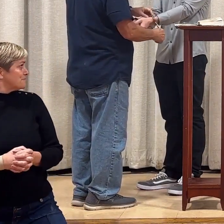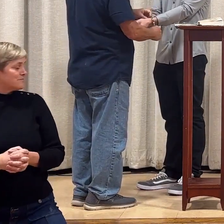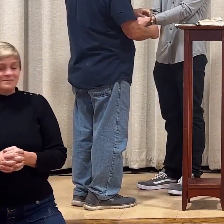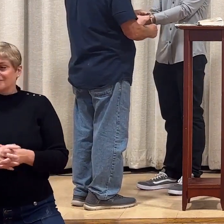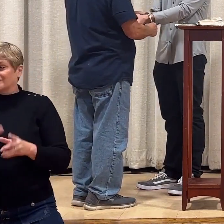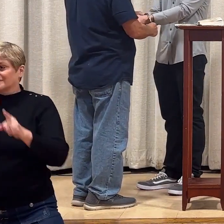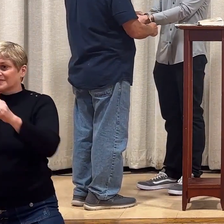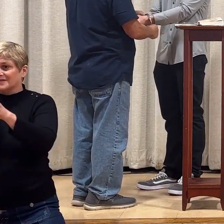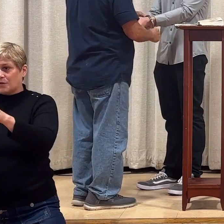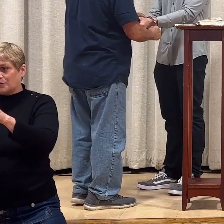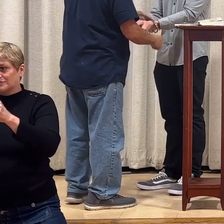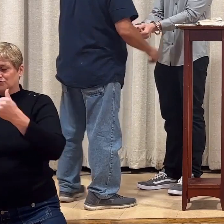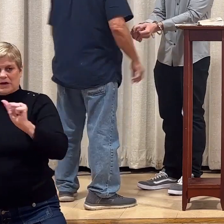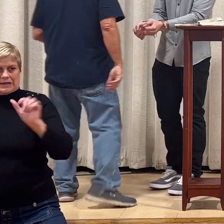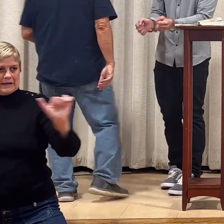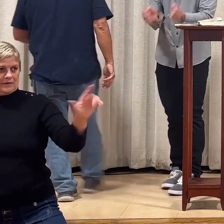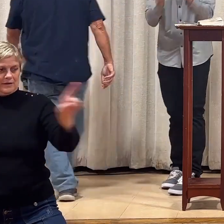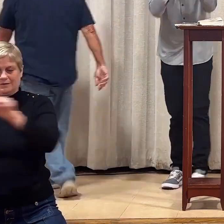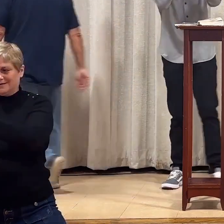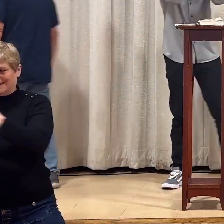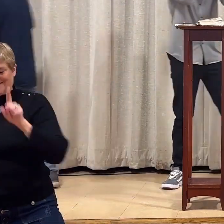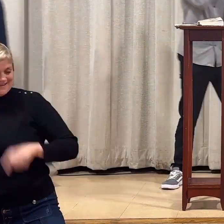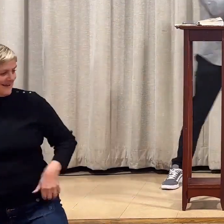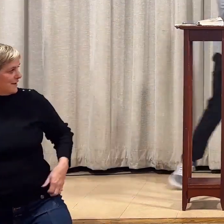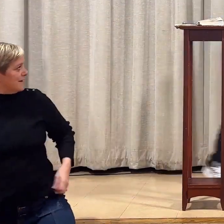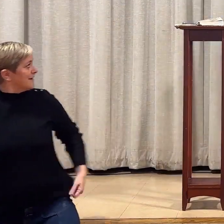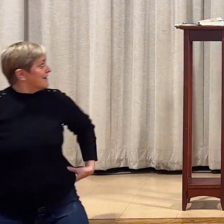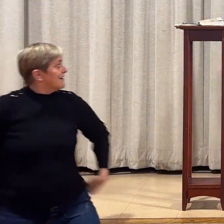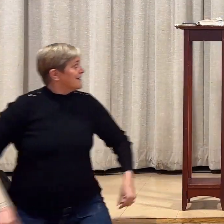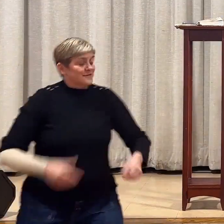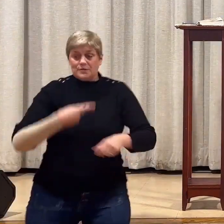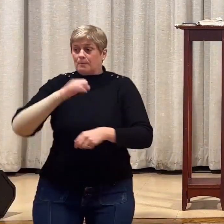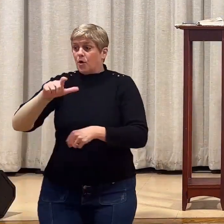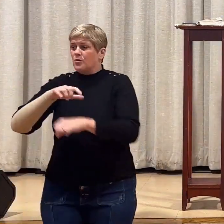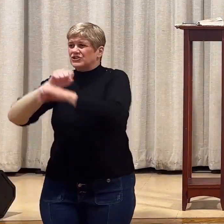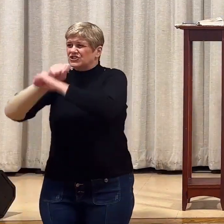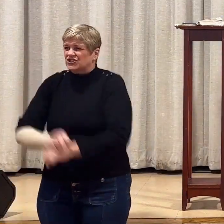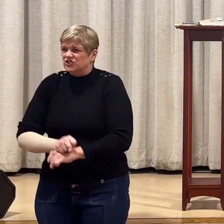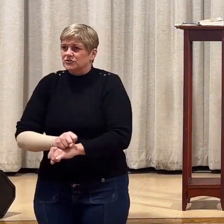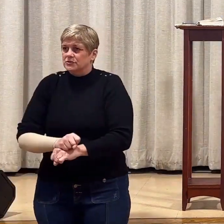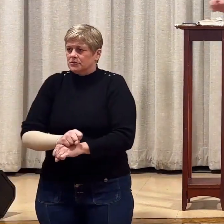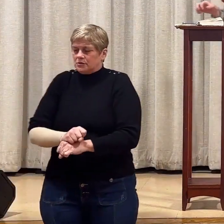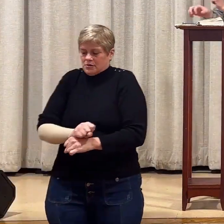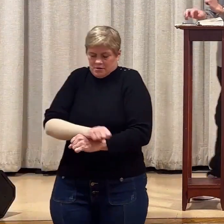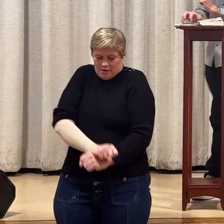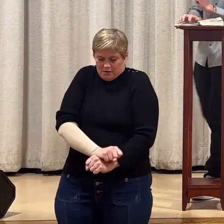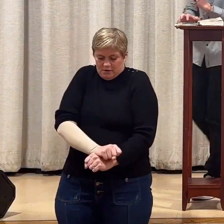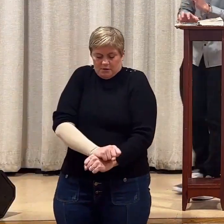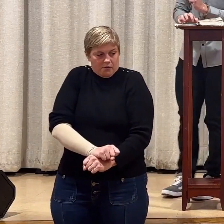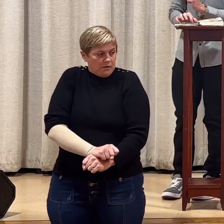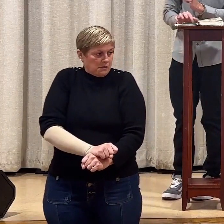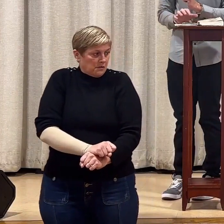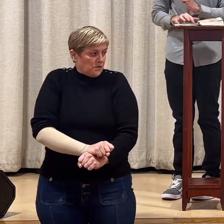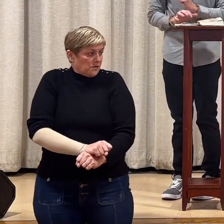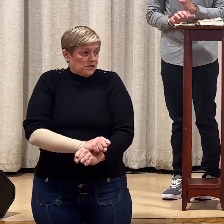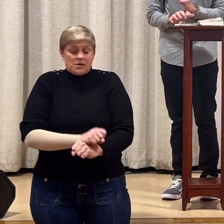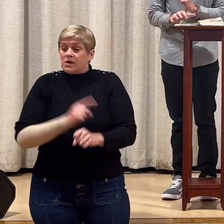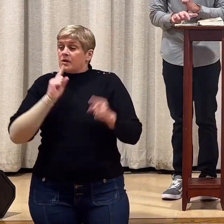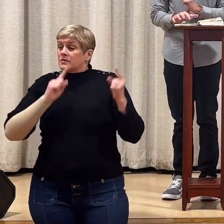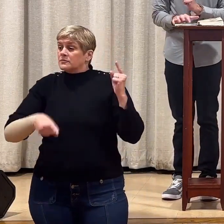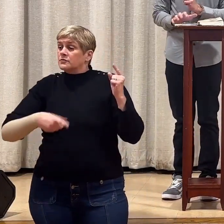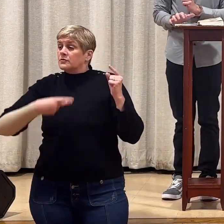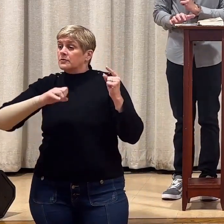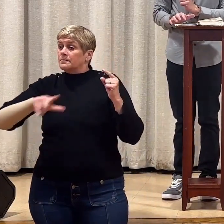Don't try anything either. He said, don't try anything. So Paul was locked up in chains. And I'm sure that